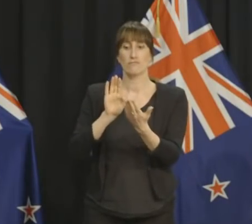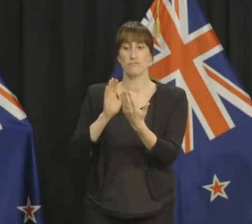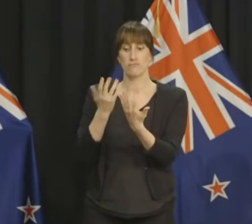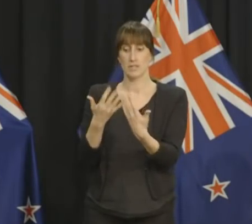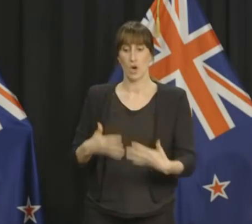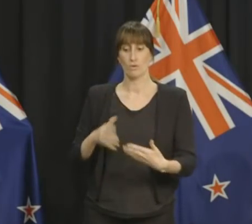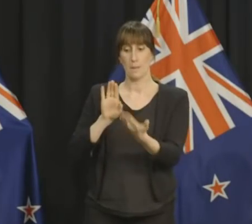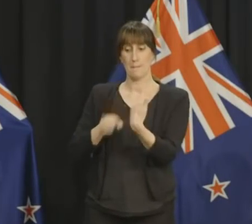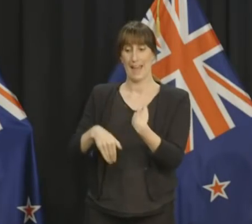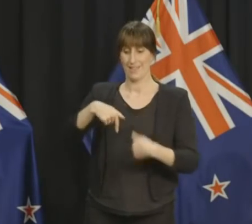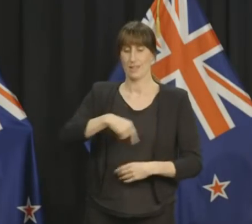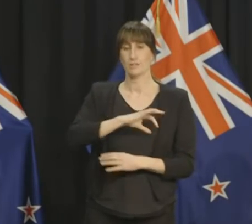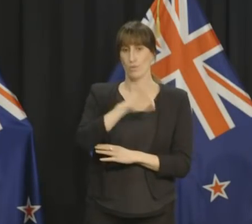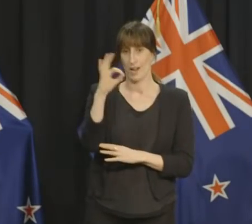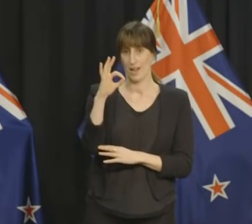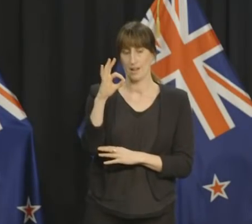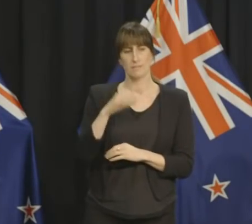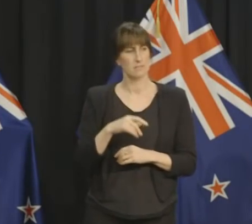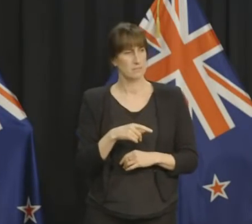was he able to leave?